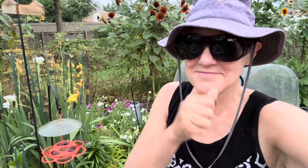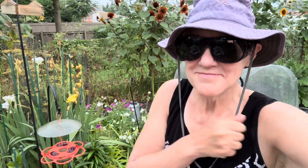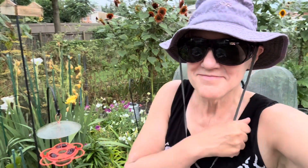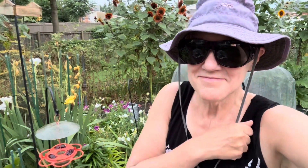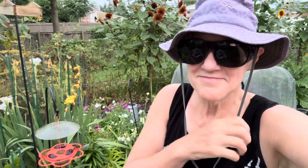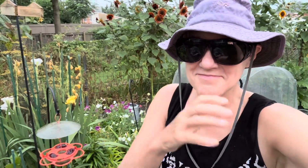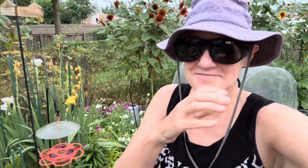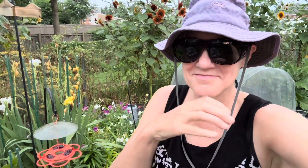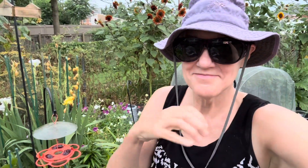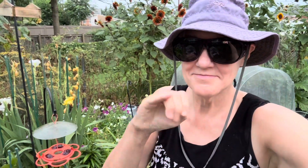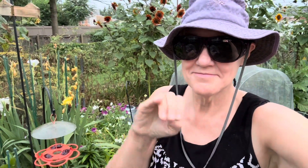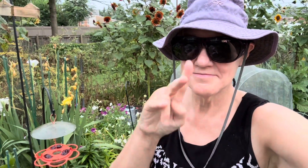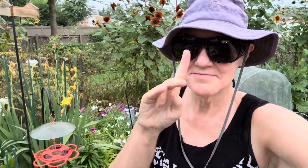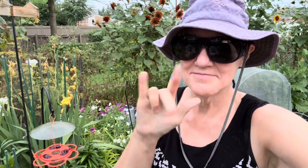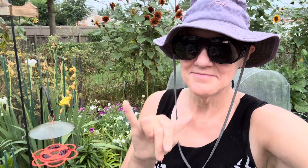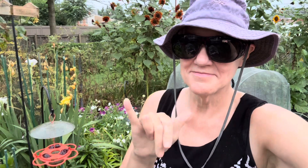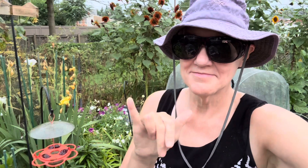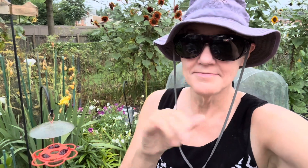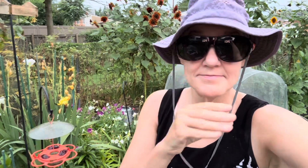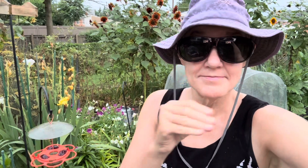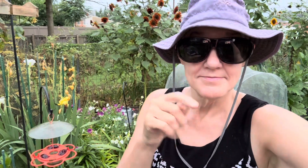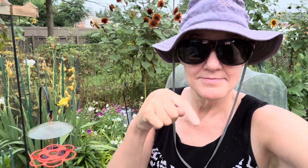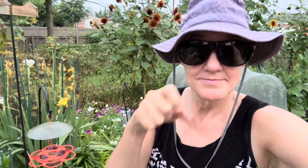Catbirds love grape jelly.